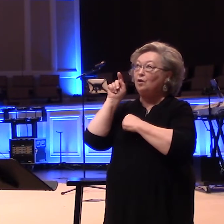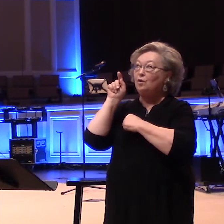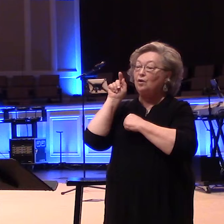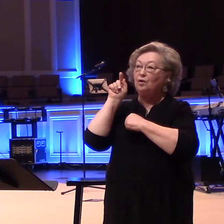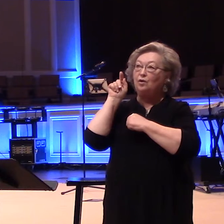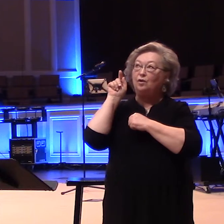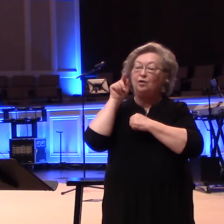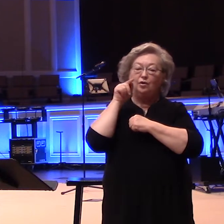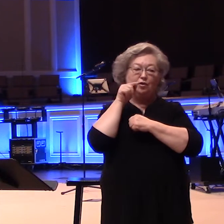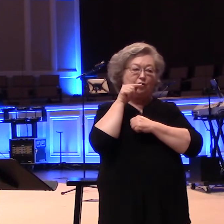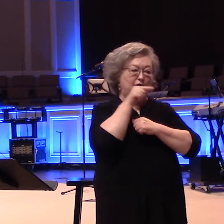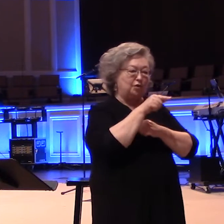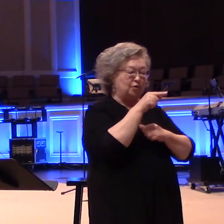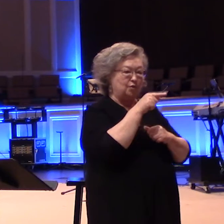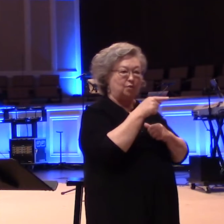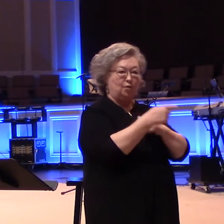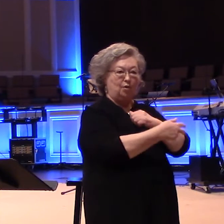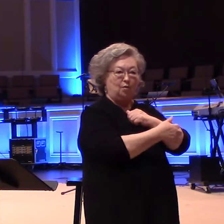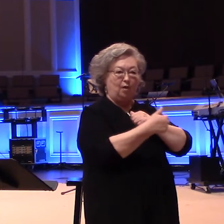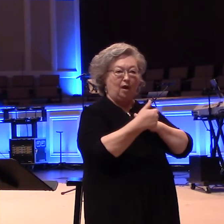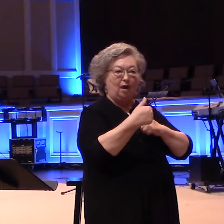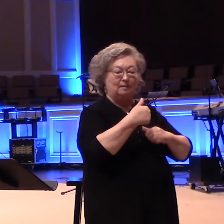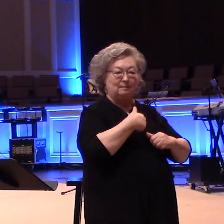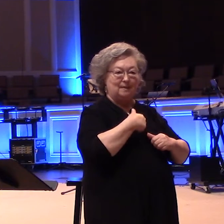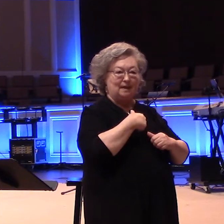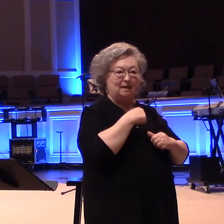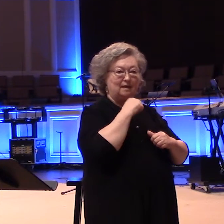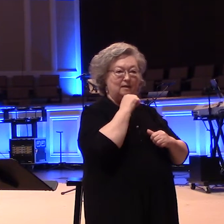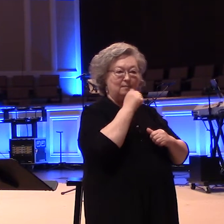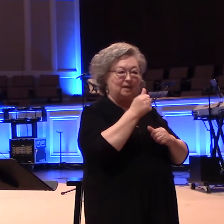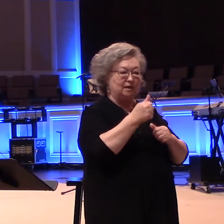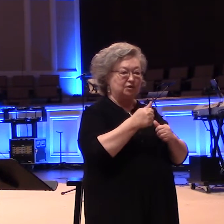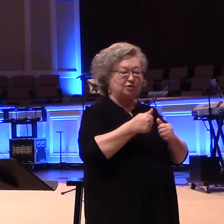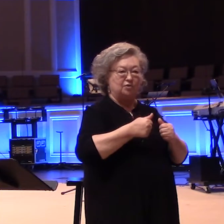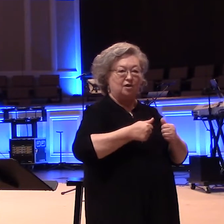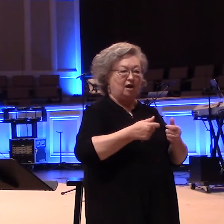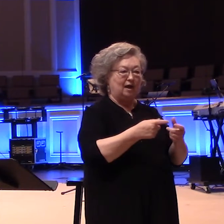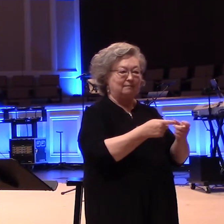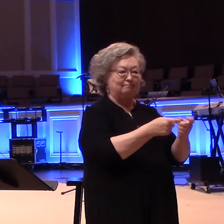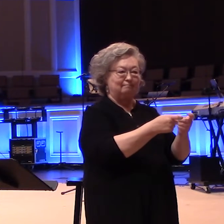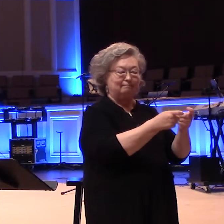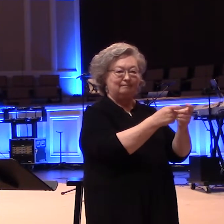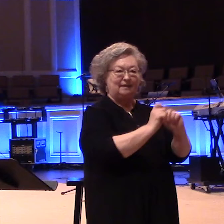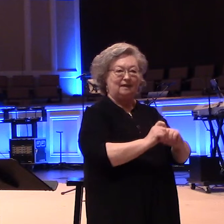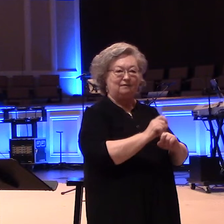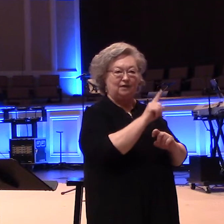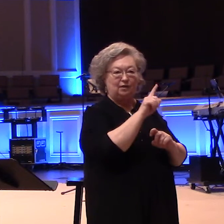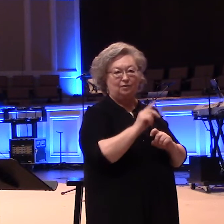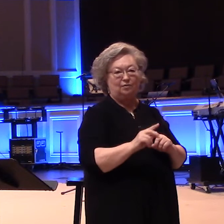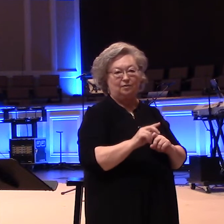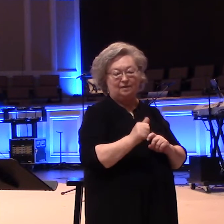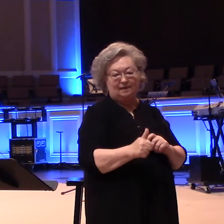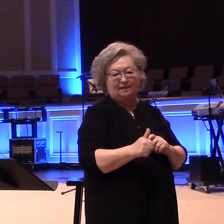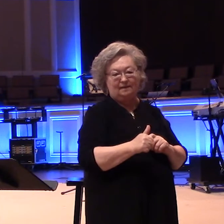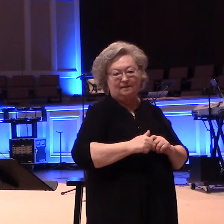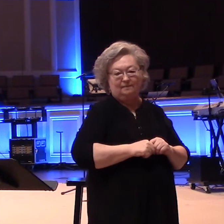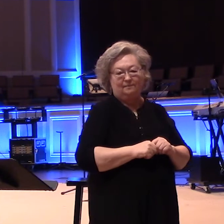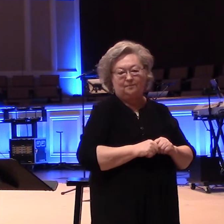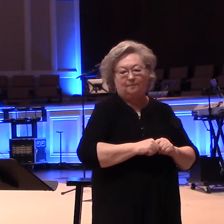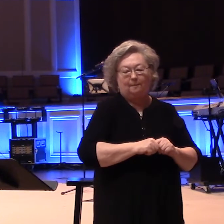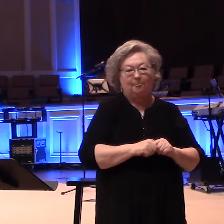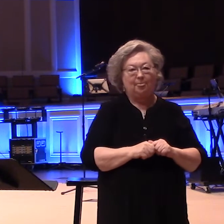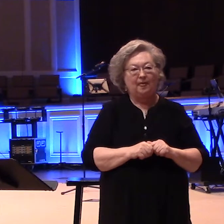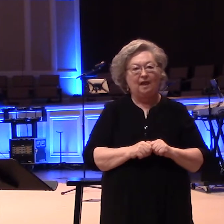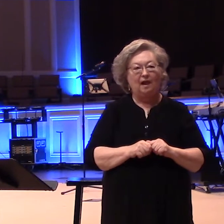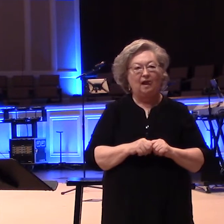for you so that you won't find yourself running against the grain of the provision and